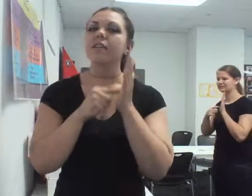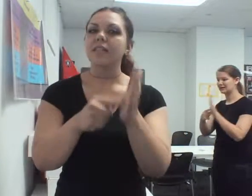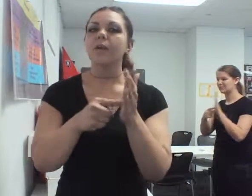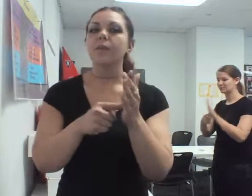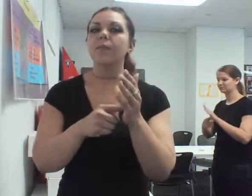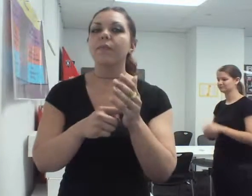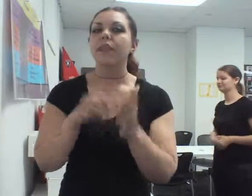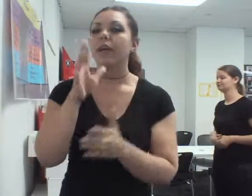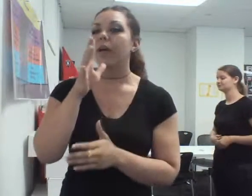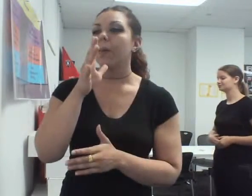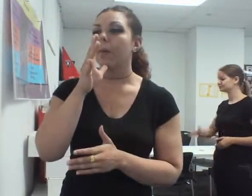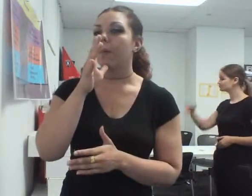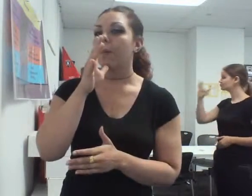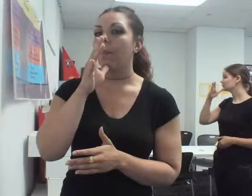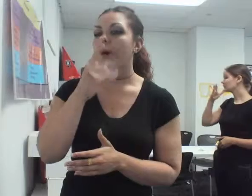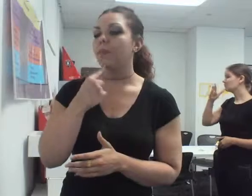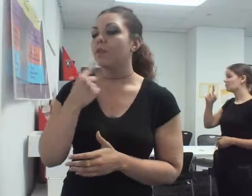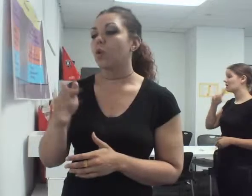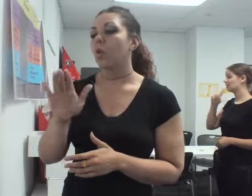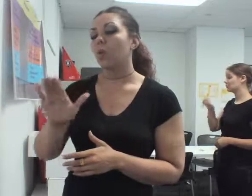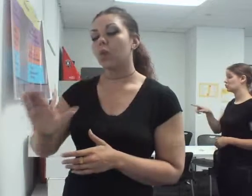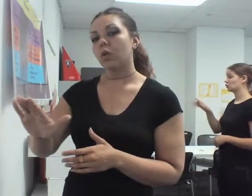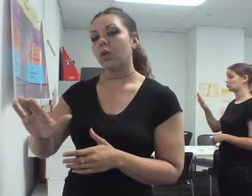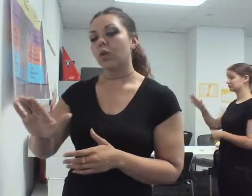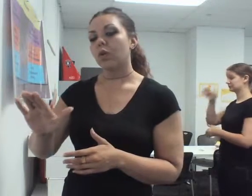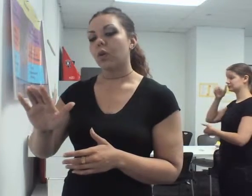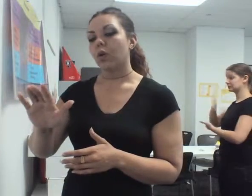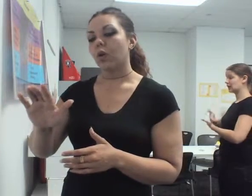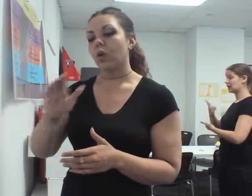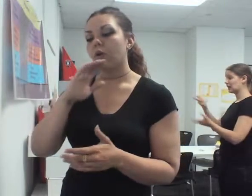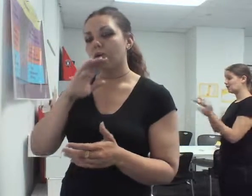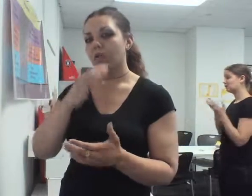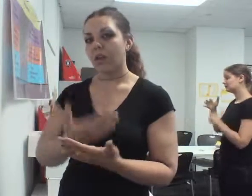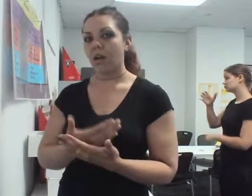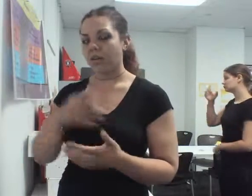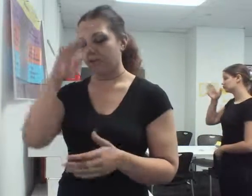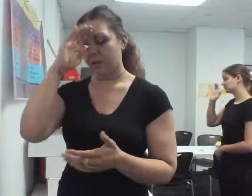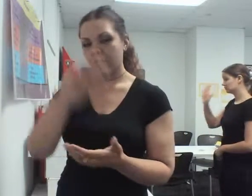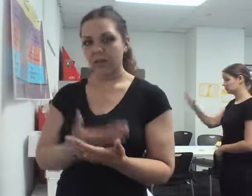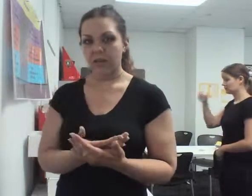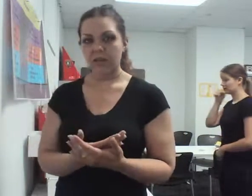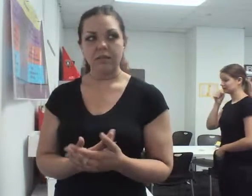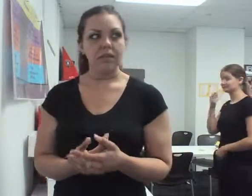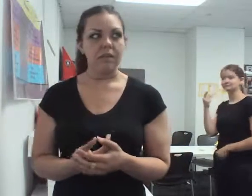told her son, I want you to drink your milk. This is what you would see in ASL.